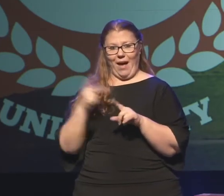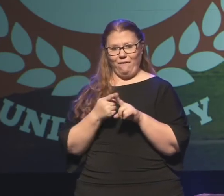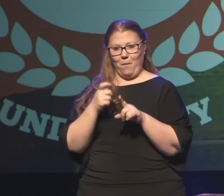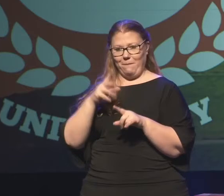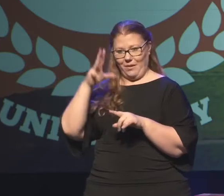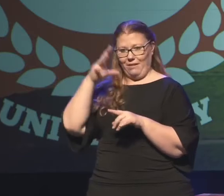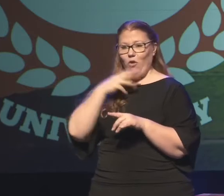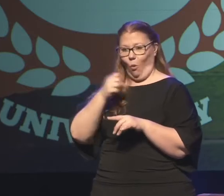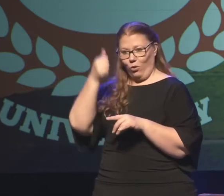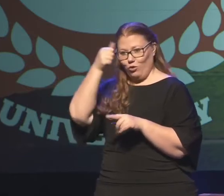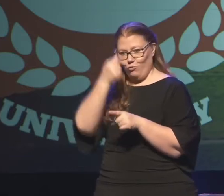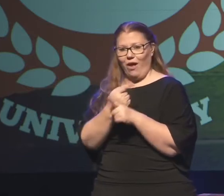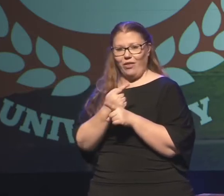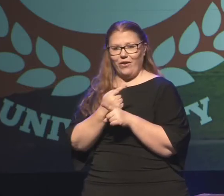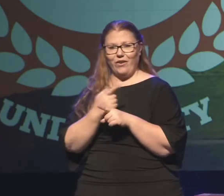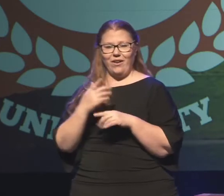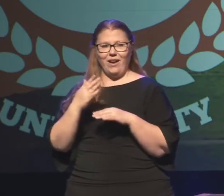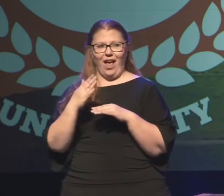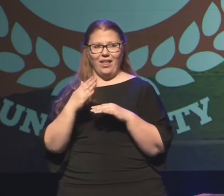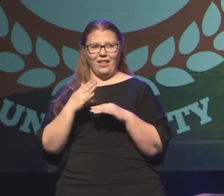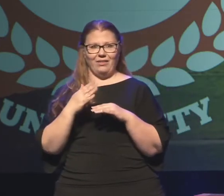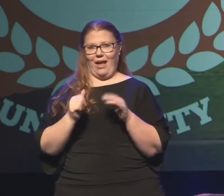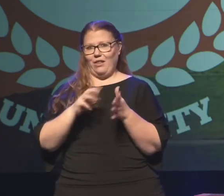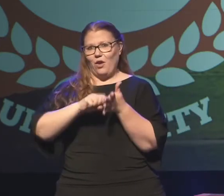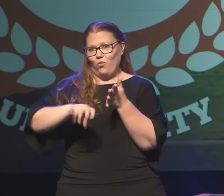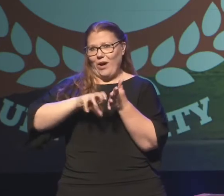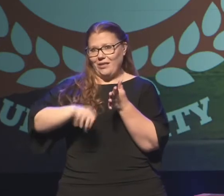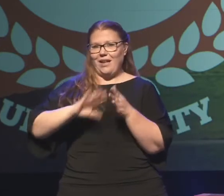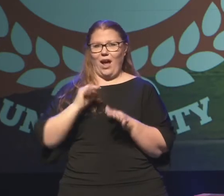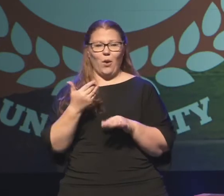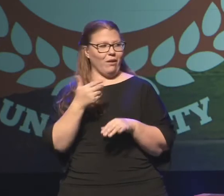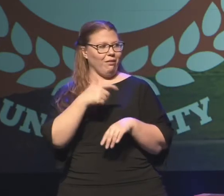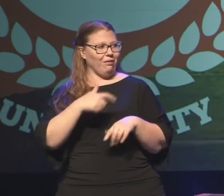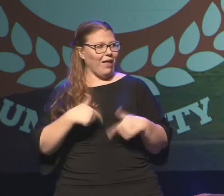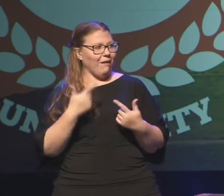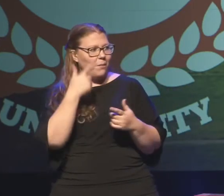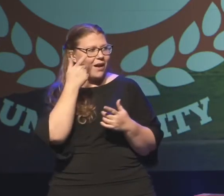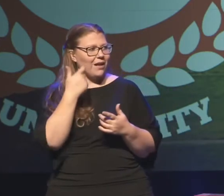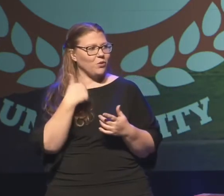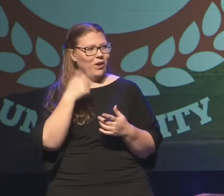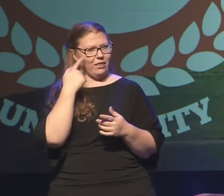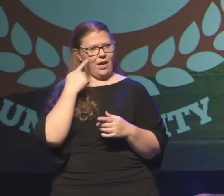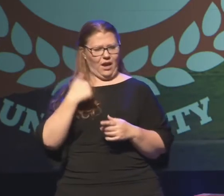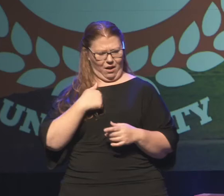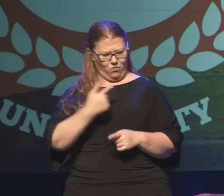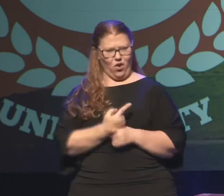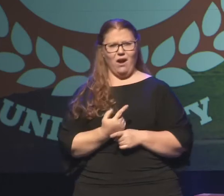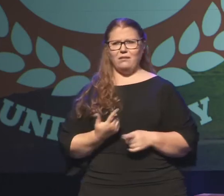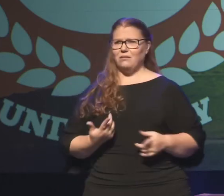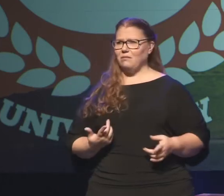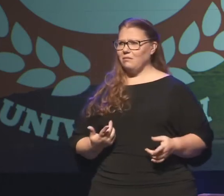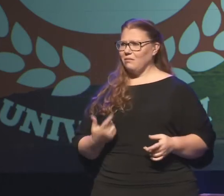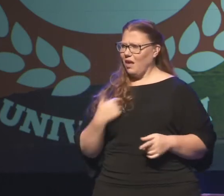than it is from sort of squandering our lives. Because we think we're right.